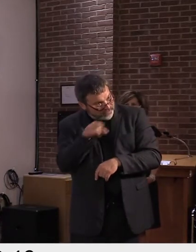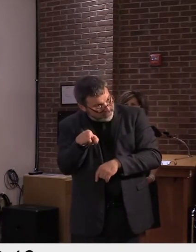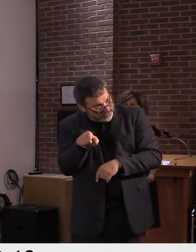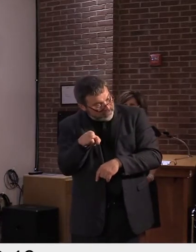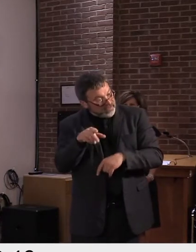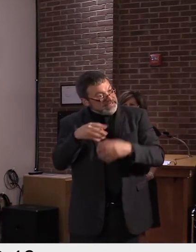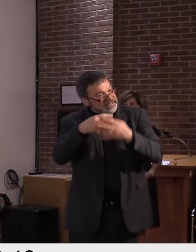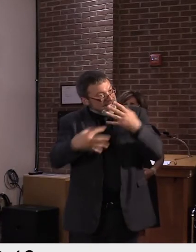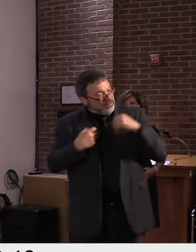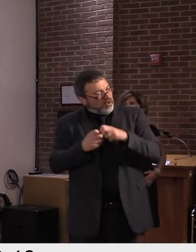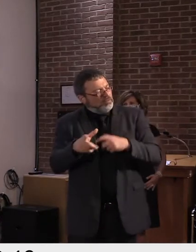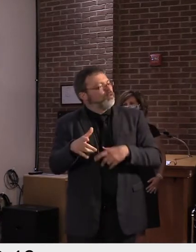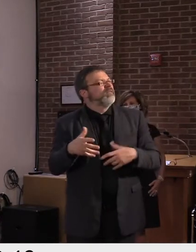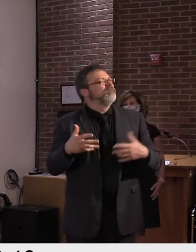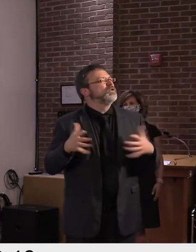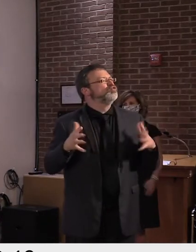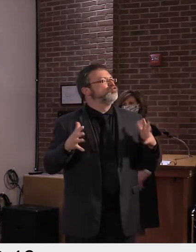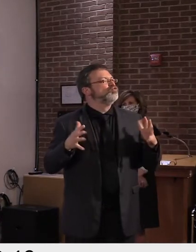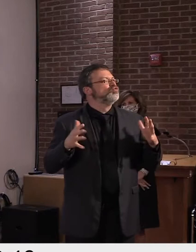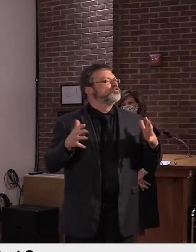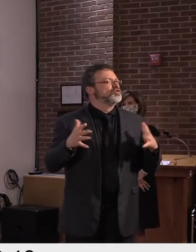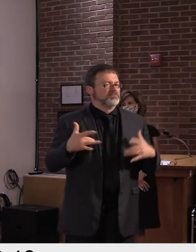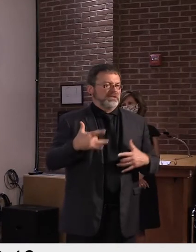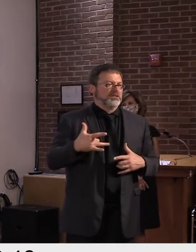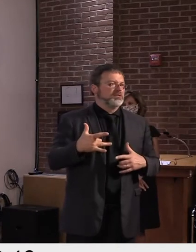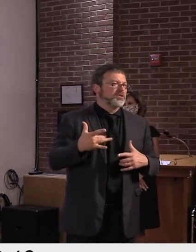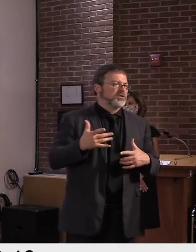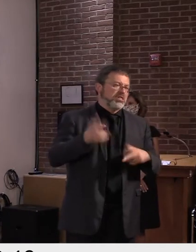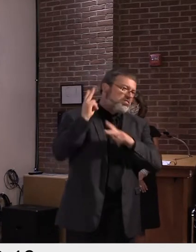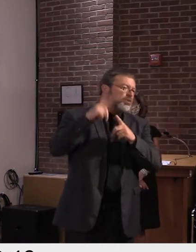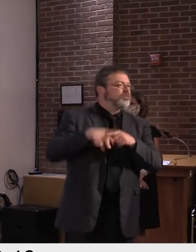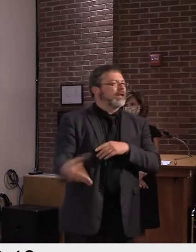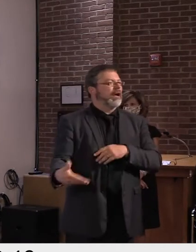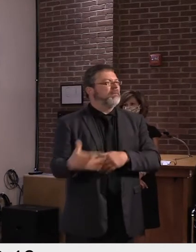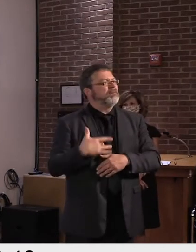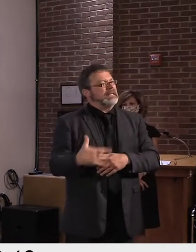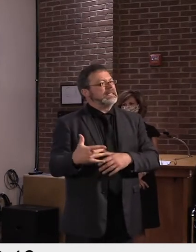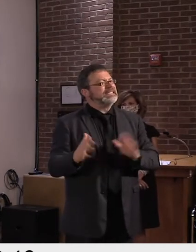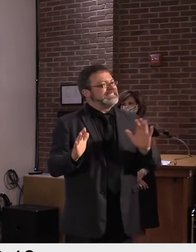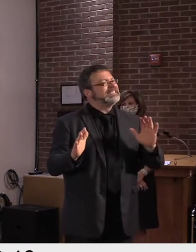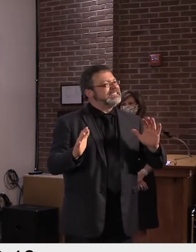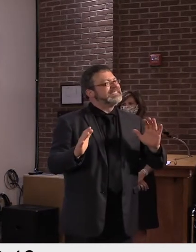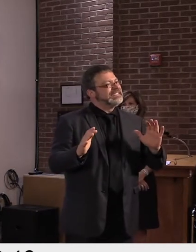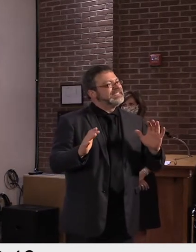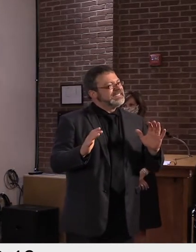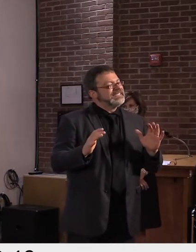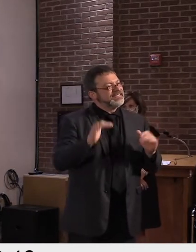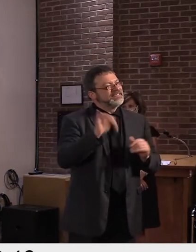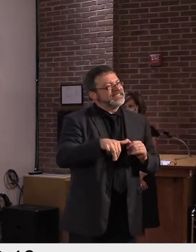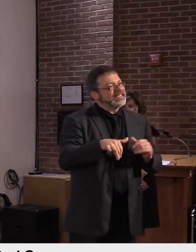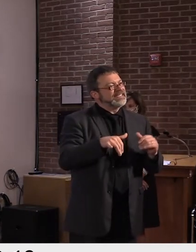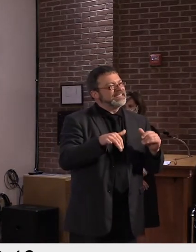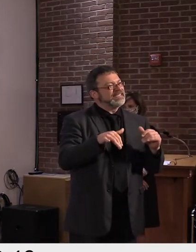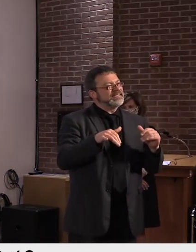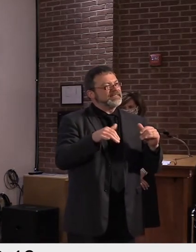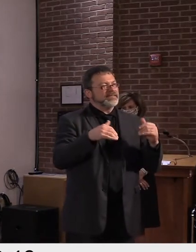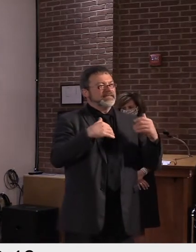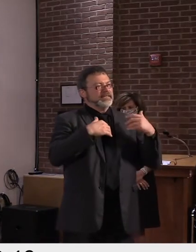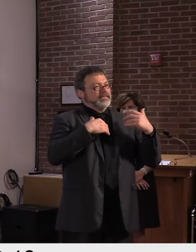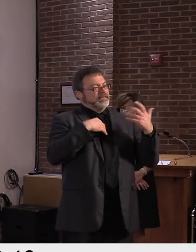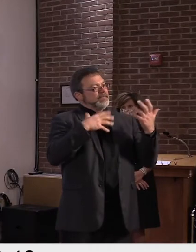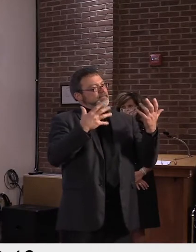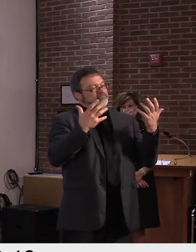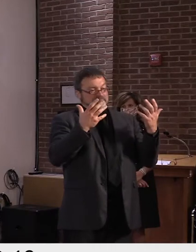it, or how it affected people in their own community, and God forbid, perhaps someone who died from it. And